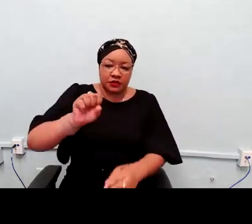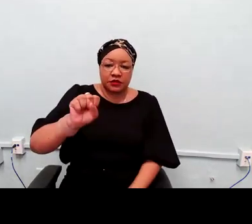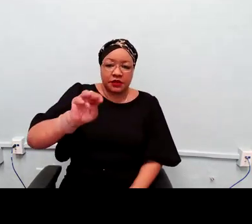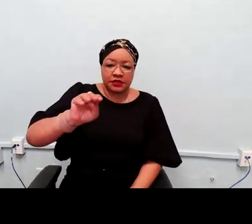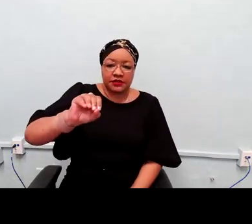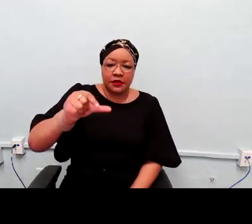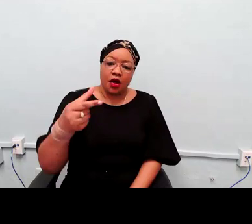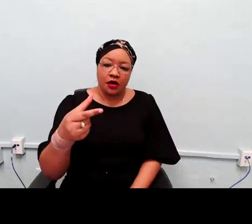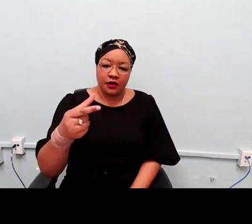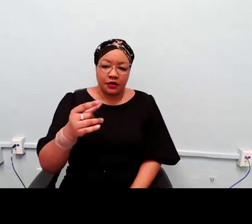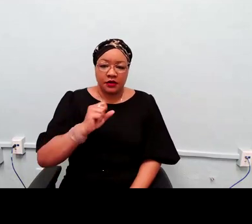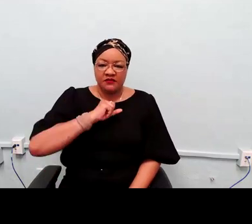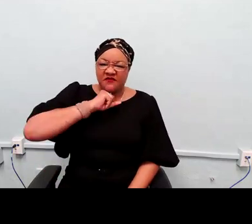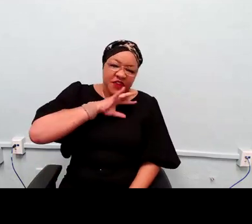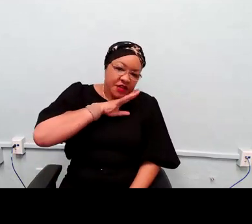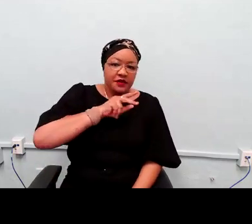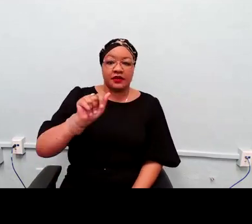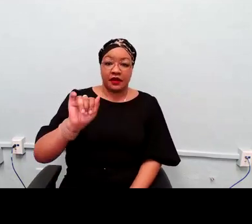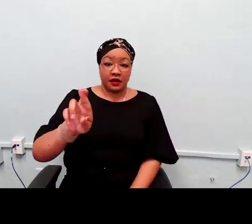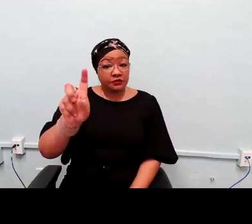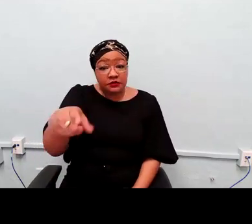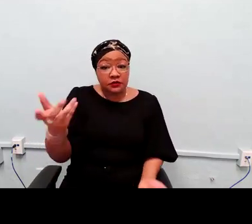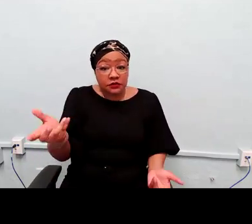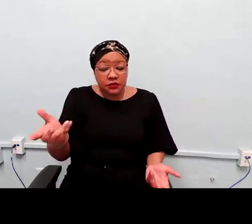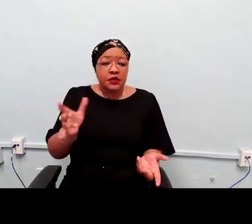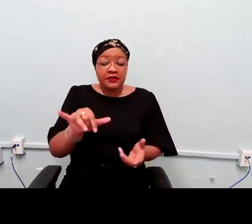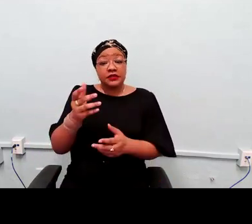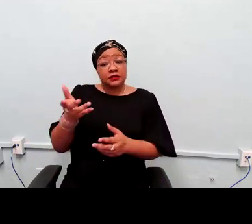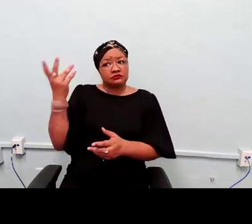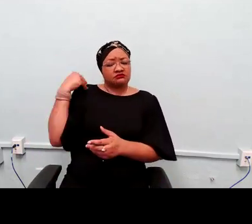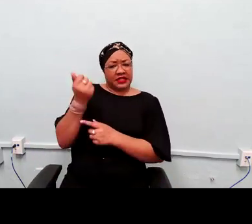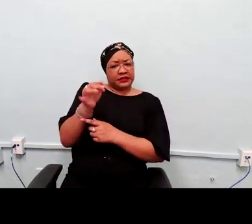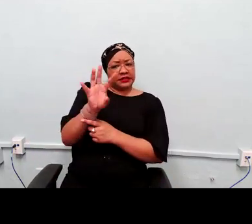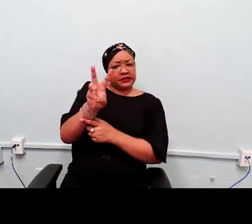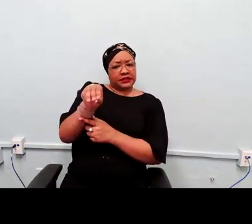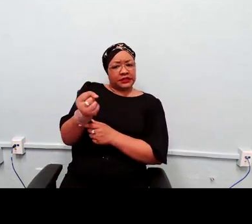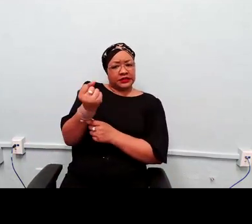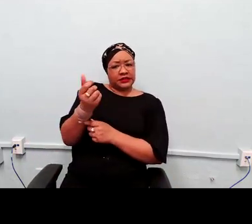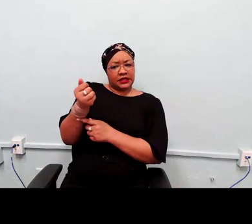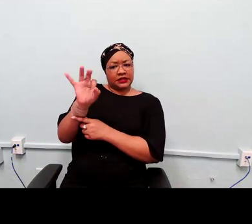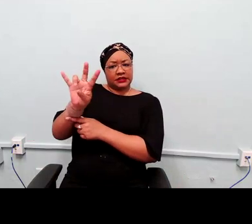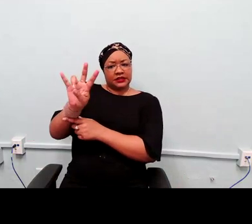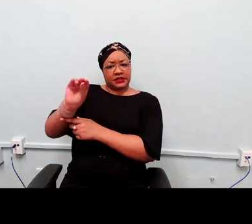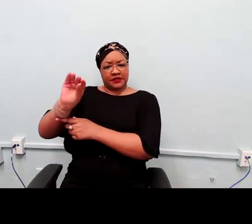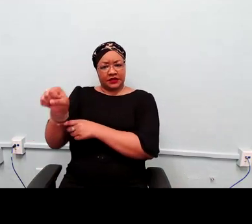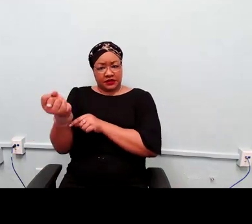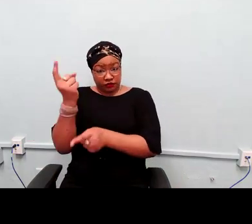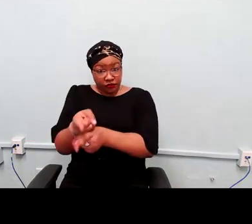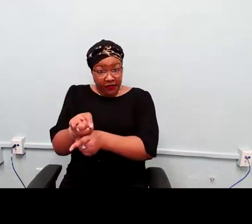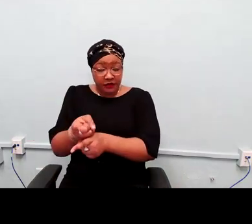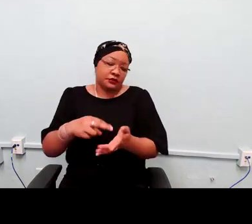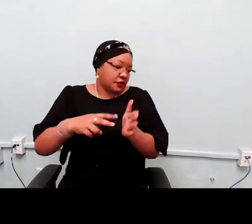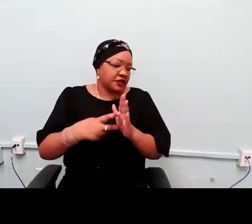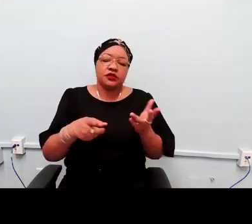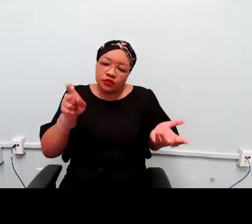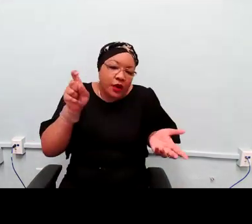air, especially, this is set in the 60s and 70s, right? So you got to talk about